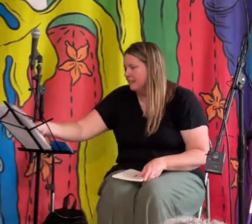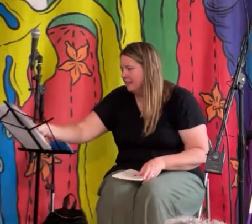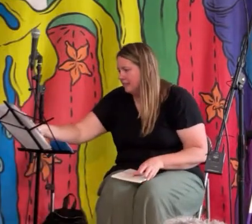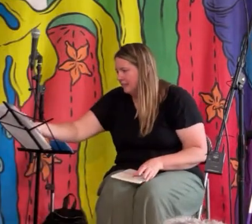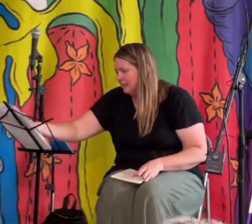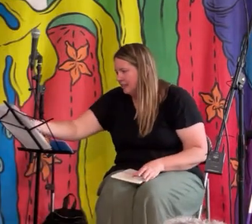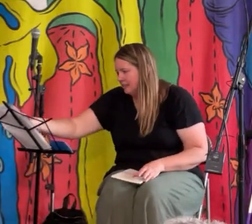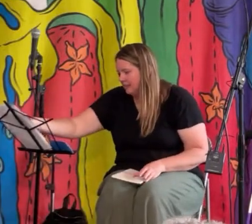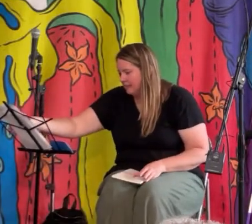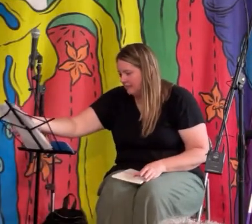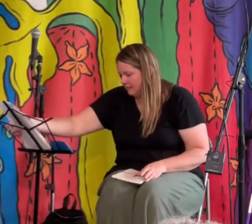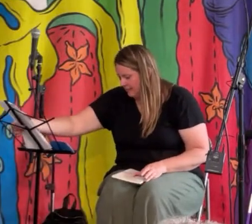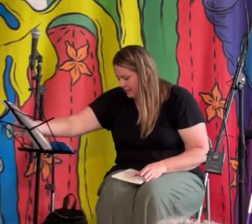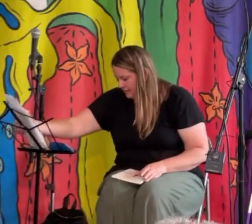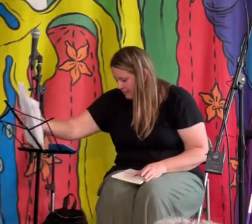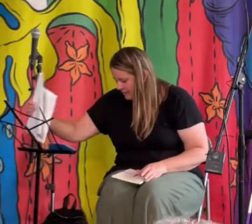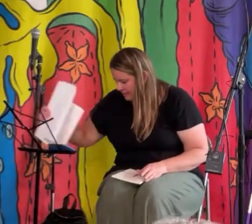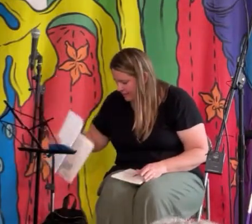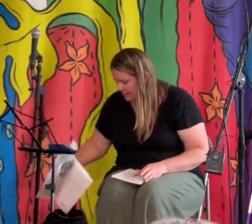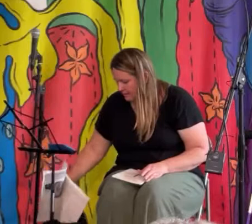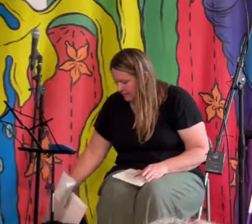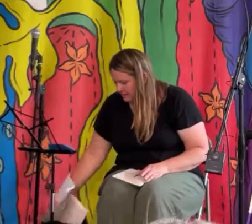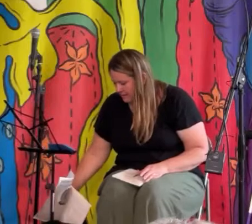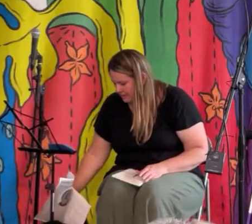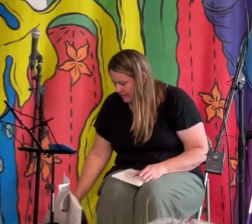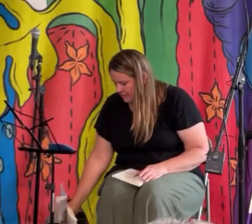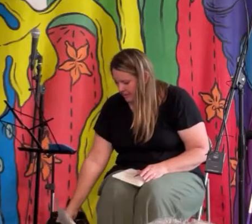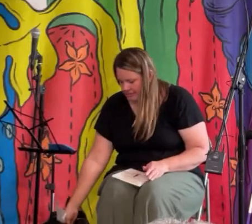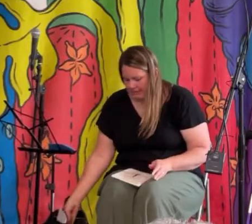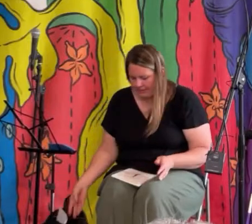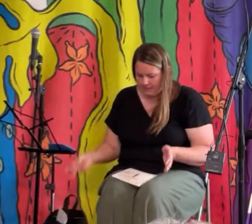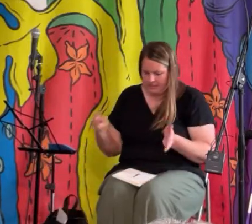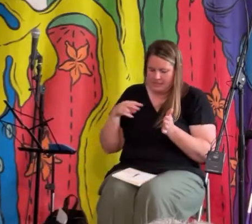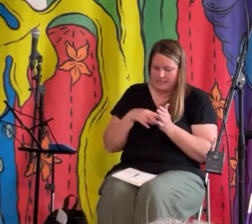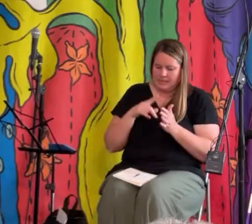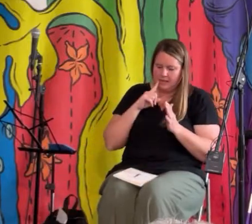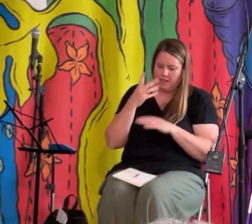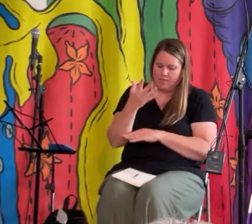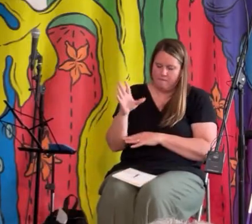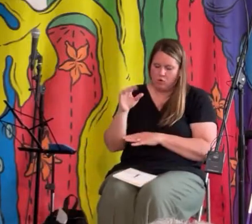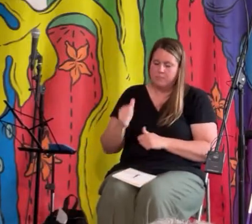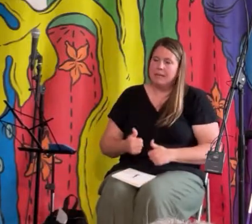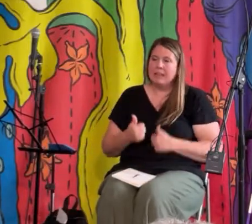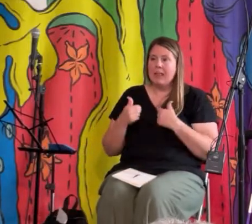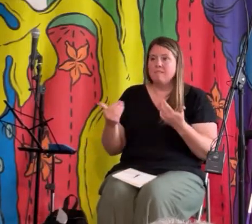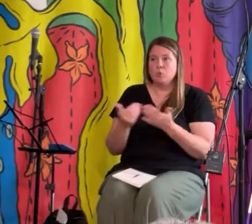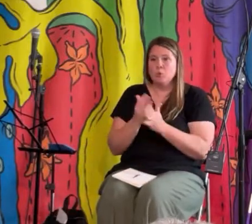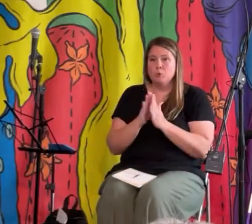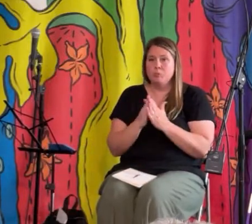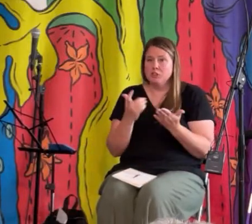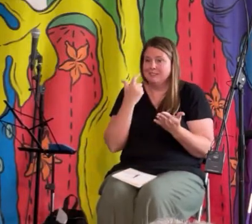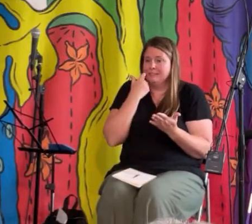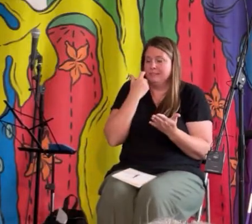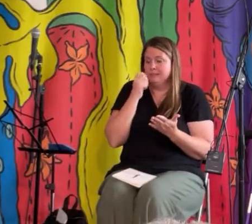Standing in the Forest of Being Alive is a very new book, baby. It just came out on April 4th, so it's just a little over a month